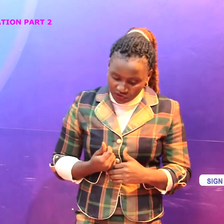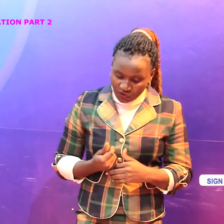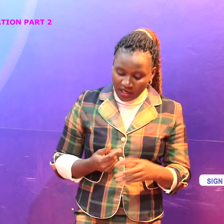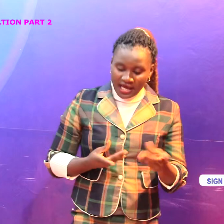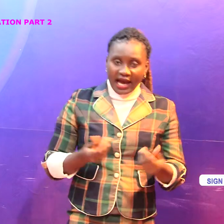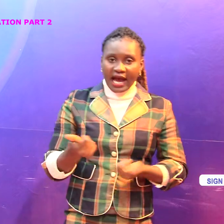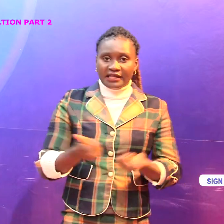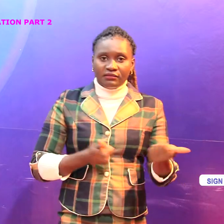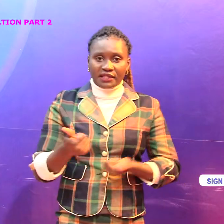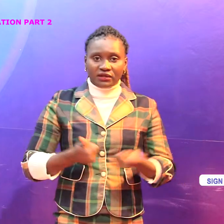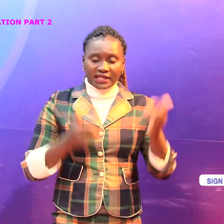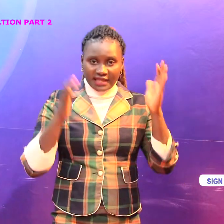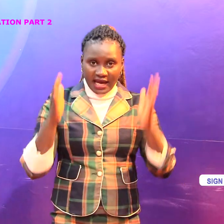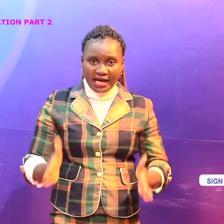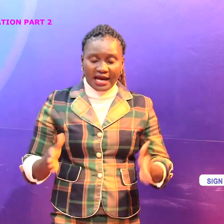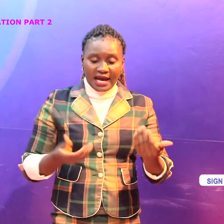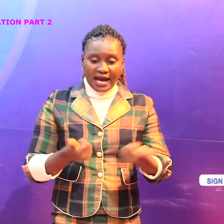So administrator,